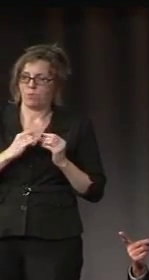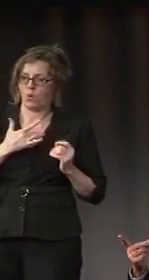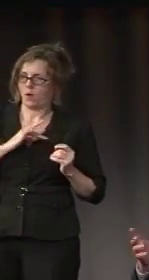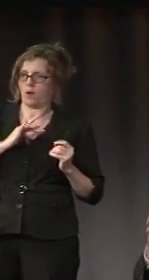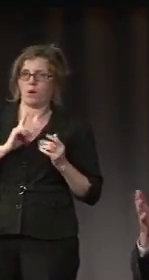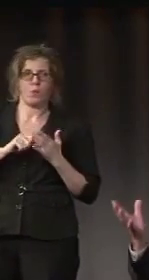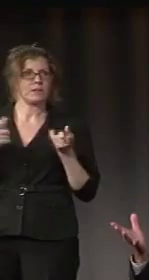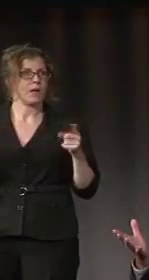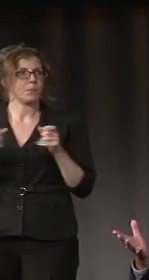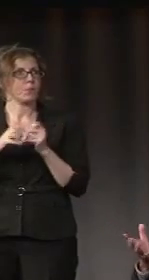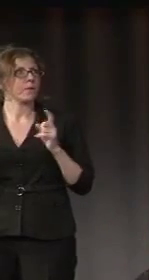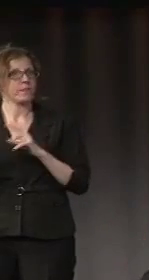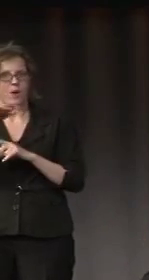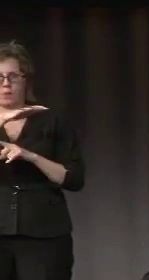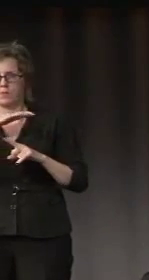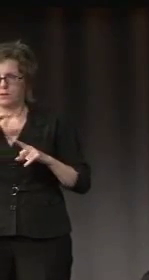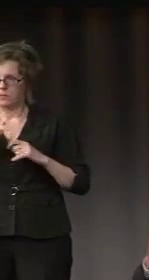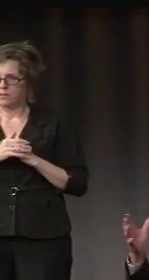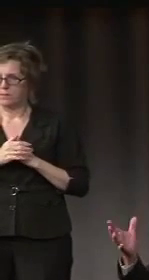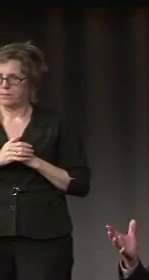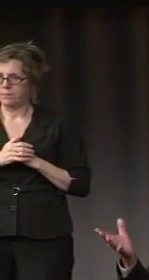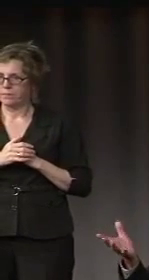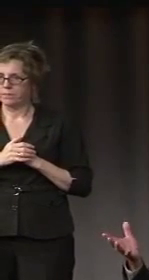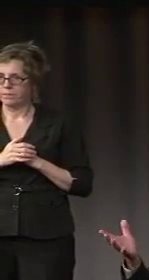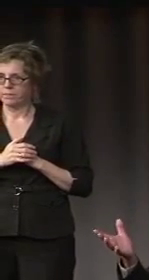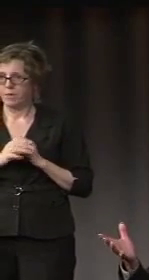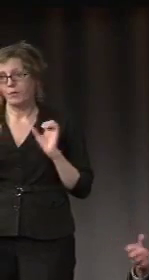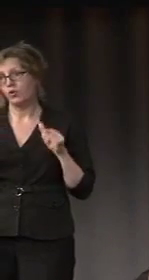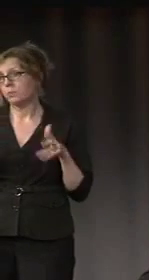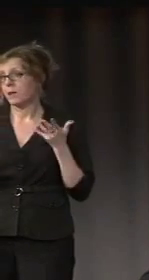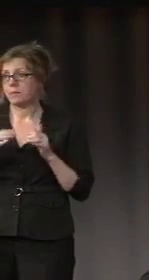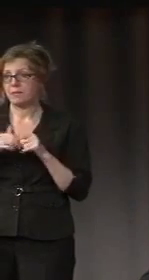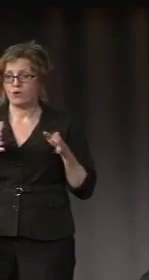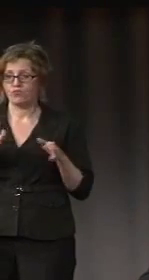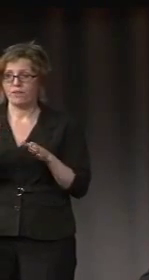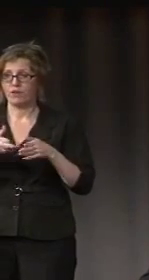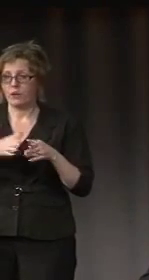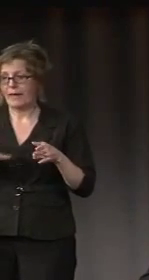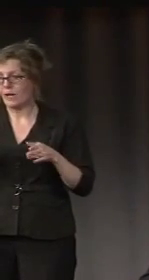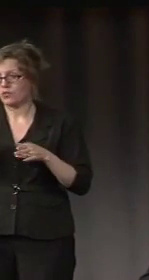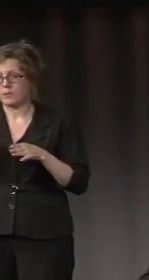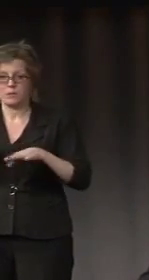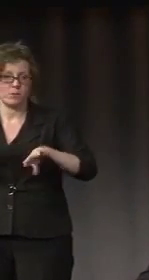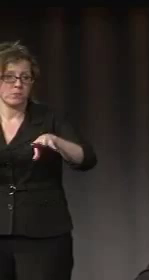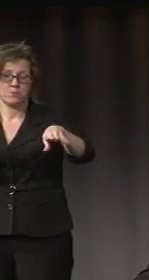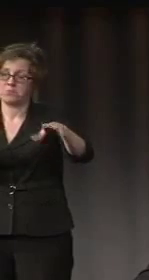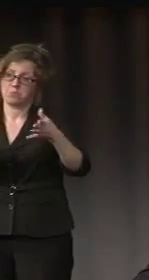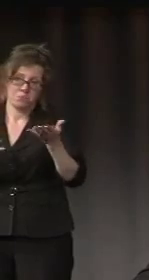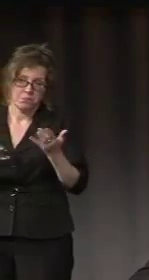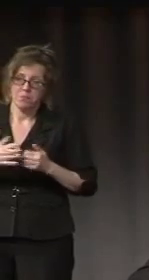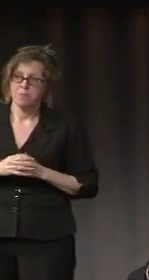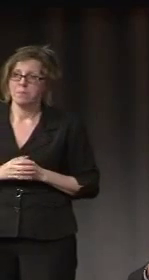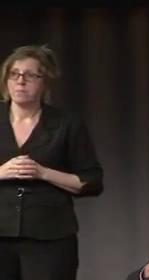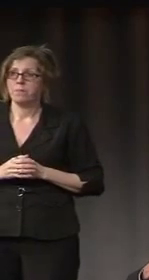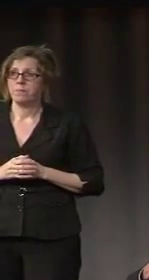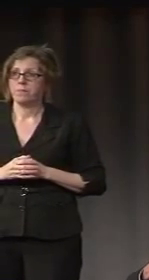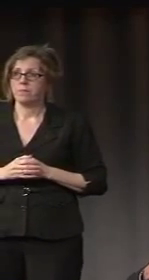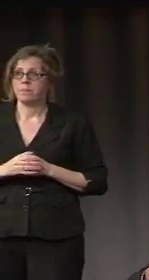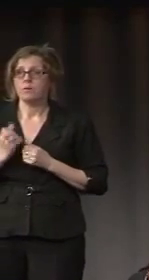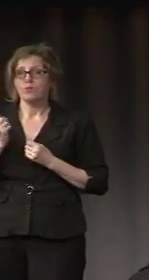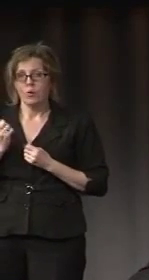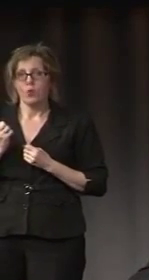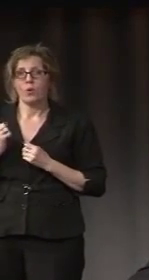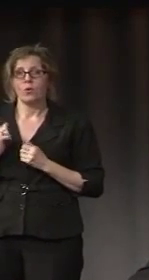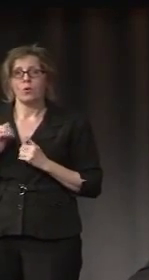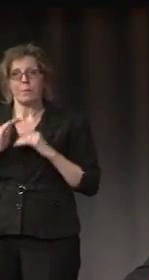an environment. In the case of a critical zone, it would be river catchment, different. So the building of our